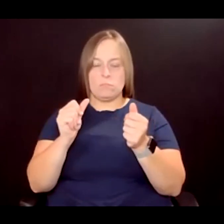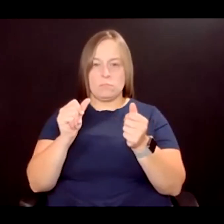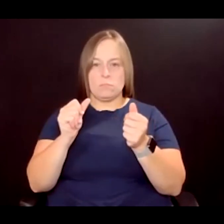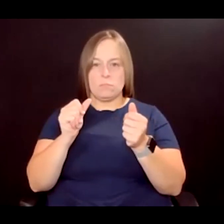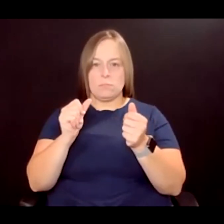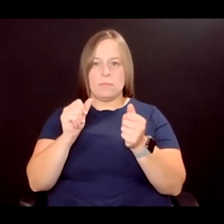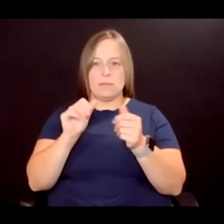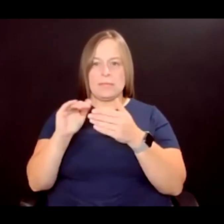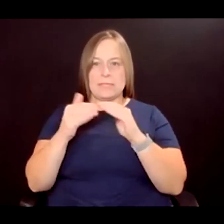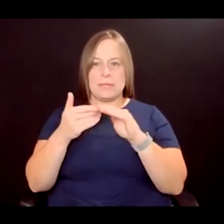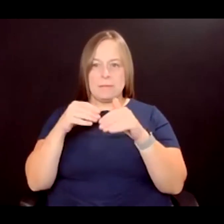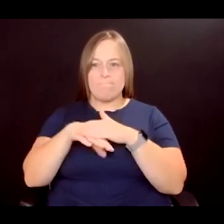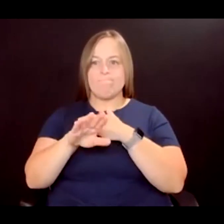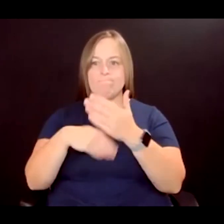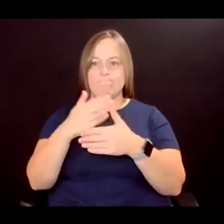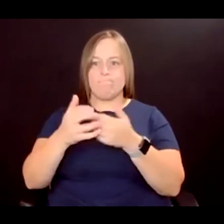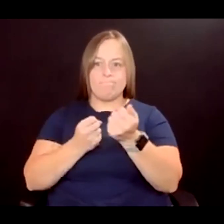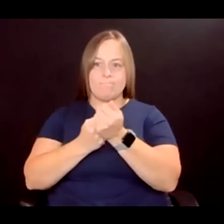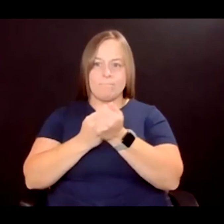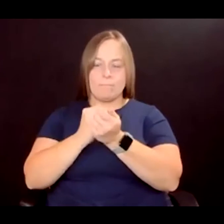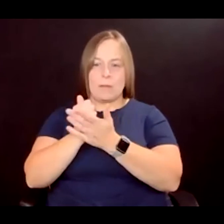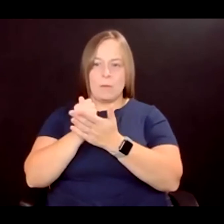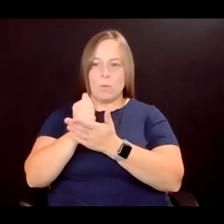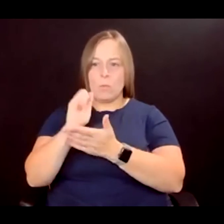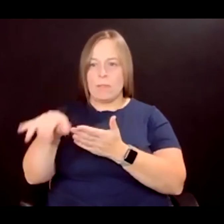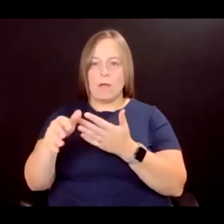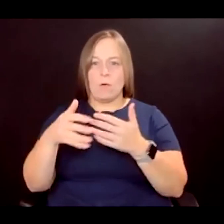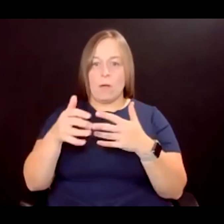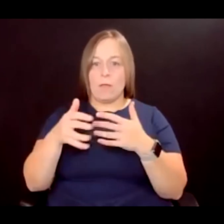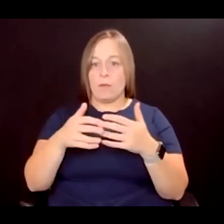maybe the cards are stacked against them a little. I just wondered, like,